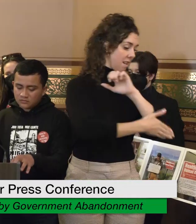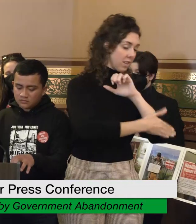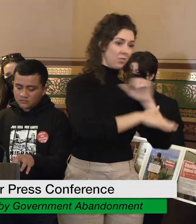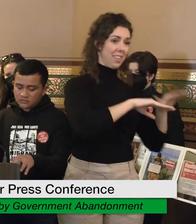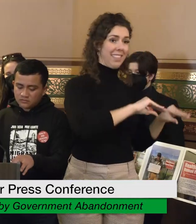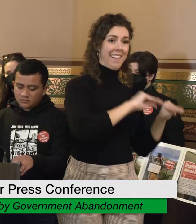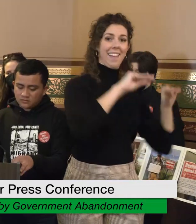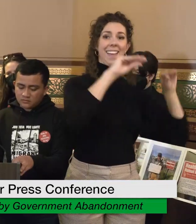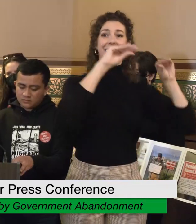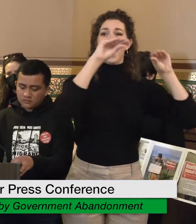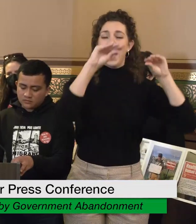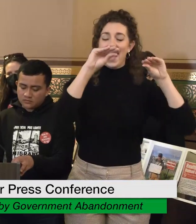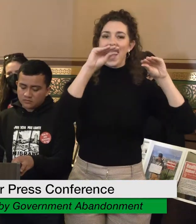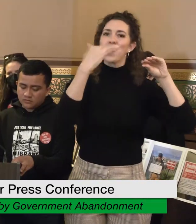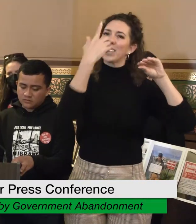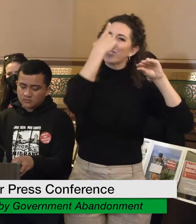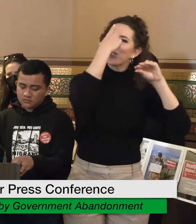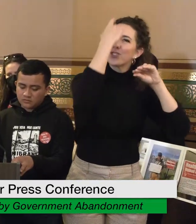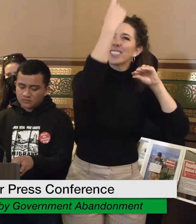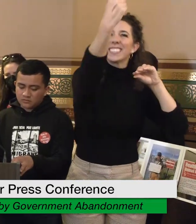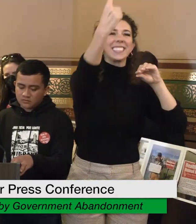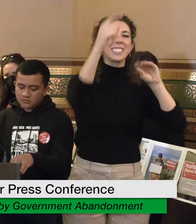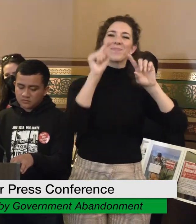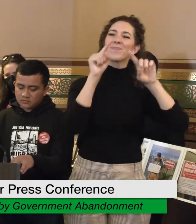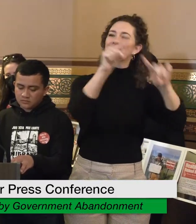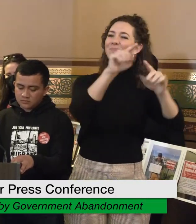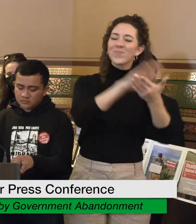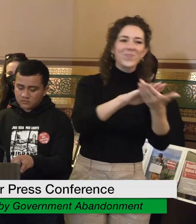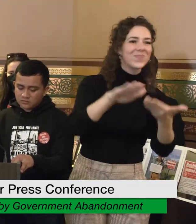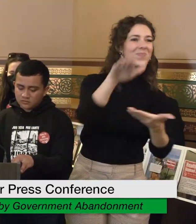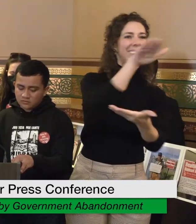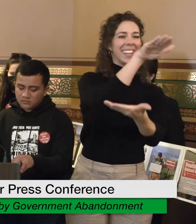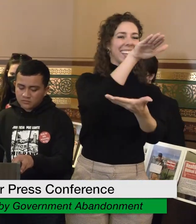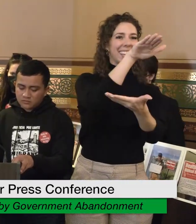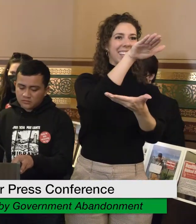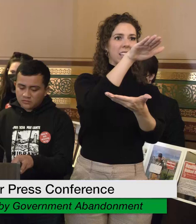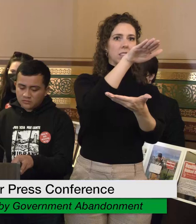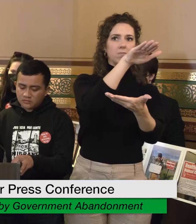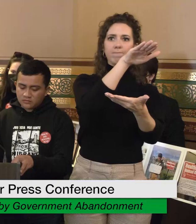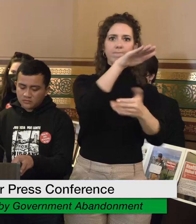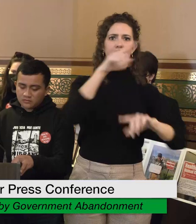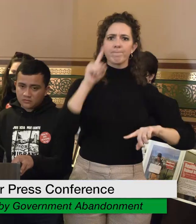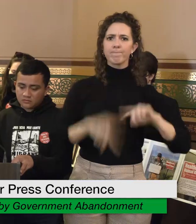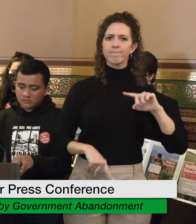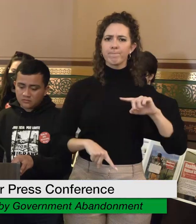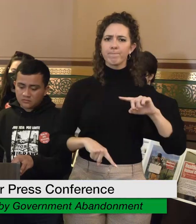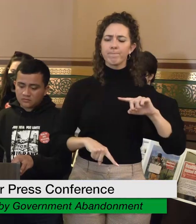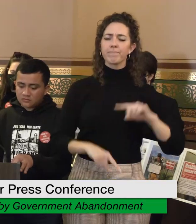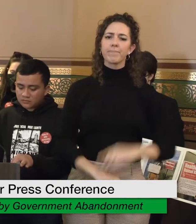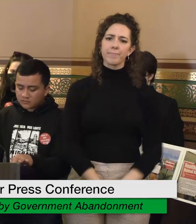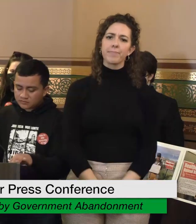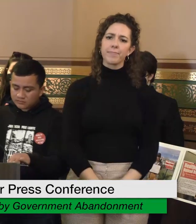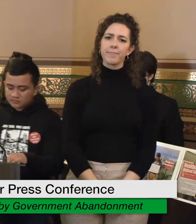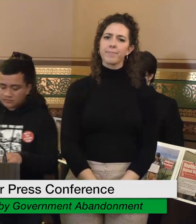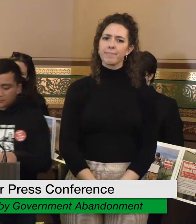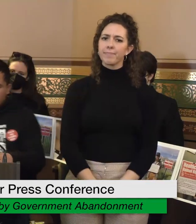homes with the dream of continuing to go to the university or colleges, and that's something that we're not able to do here.